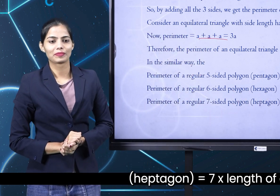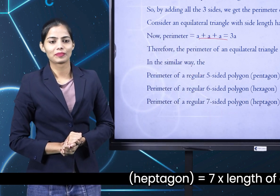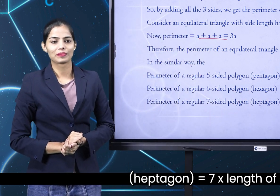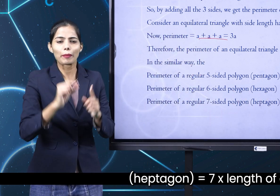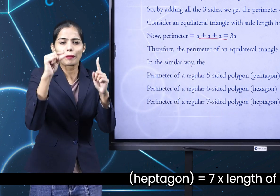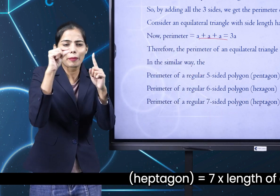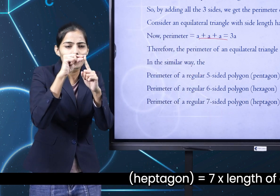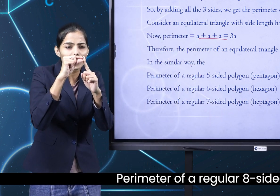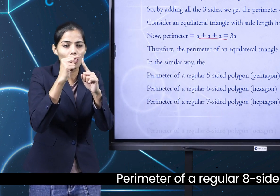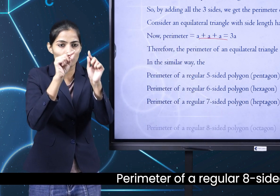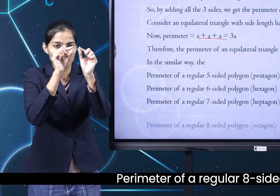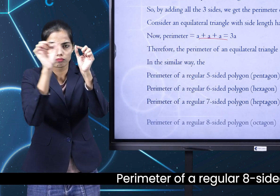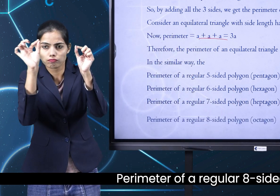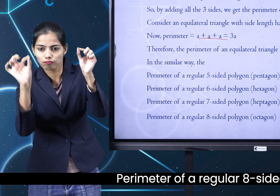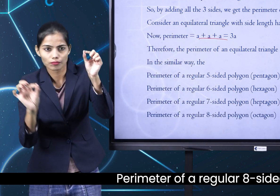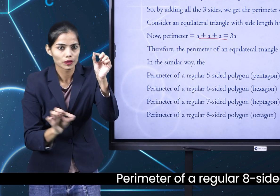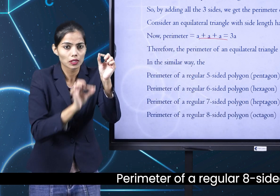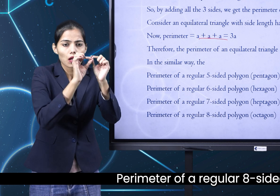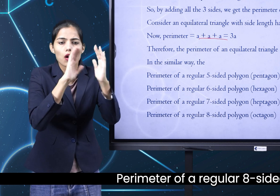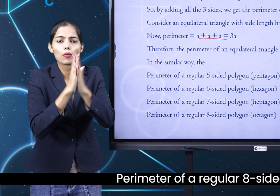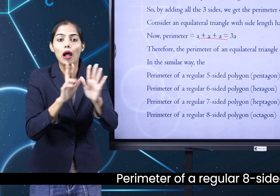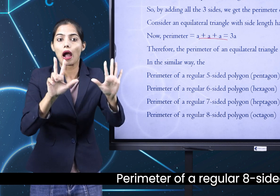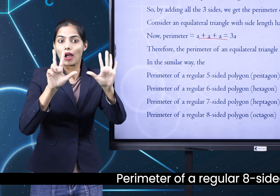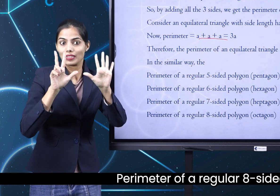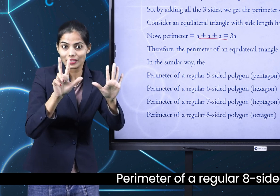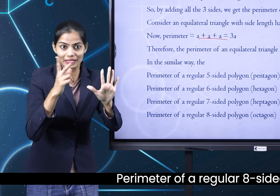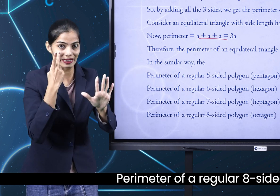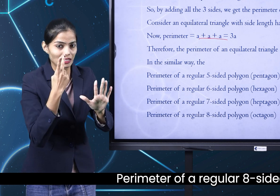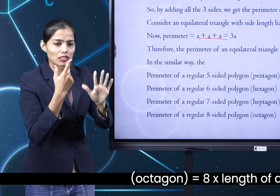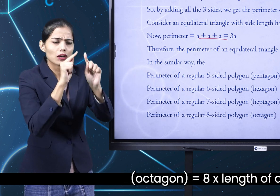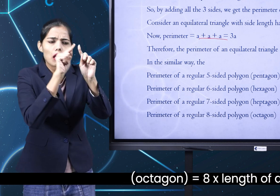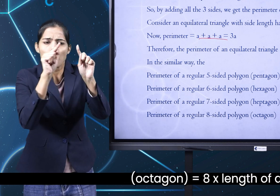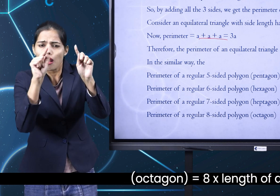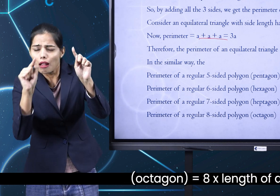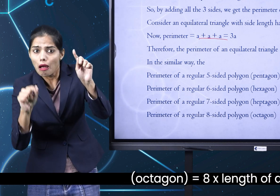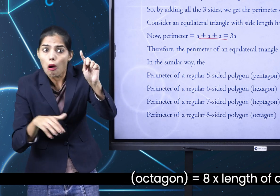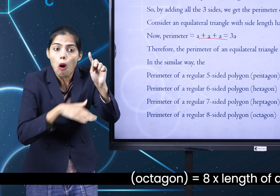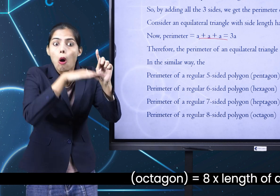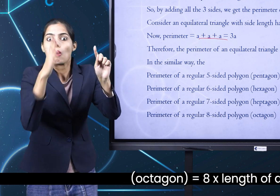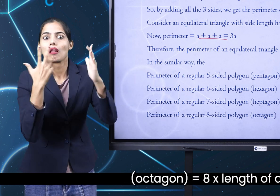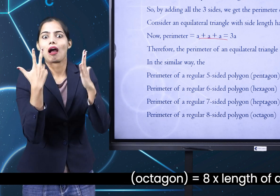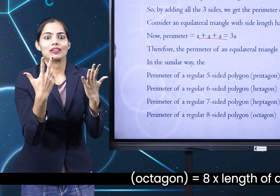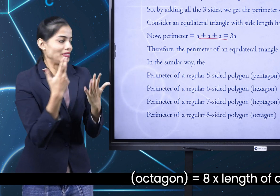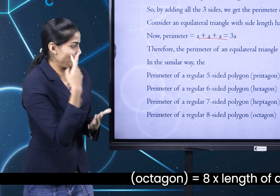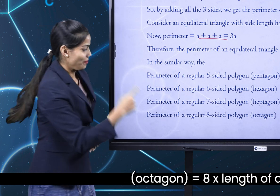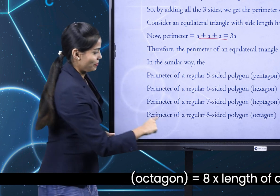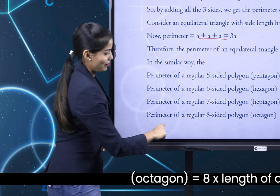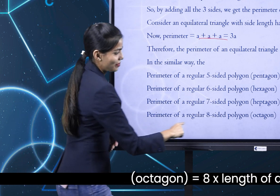side. Perimeter of a regular 8-sided polygon, octagon, is equal to 8 into length